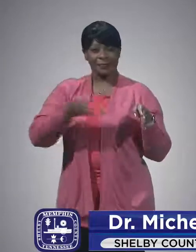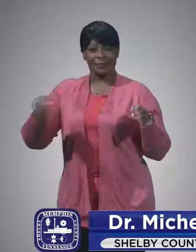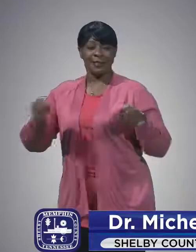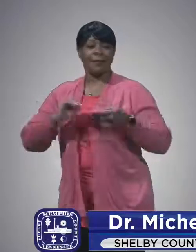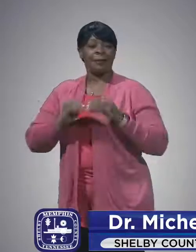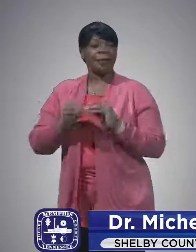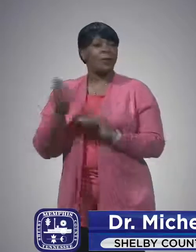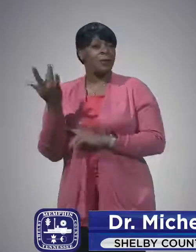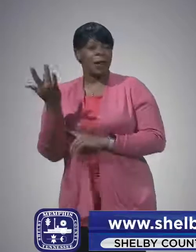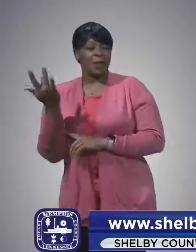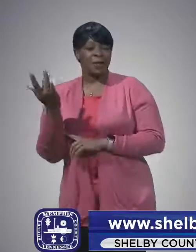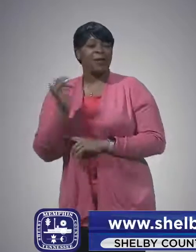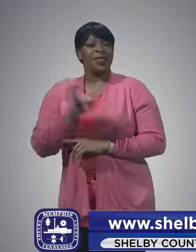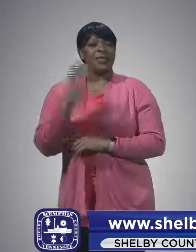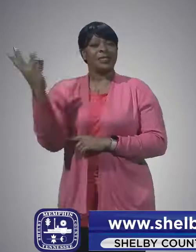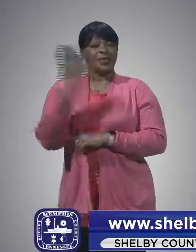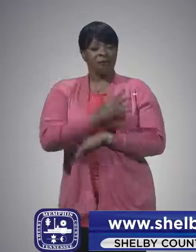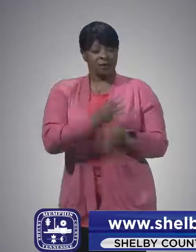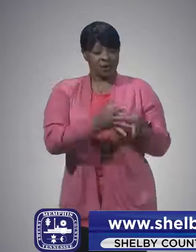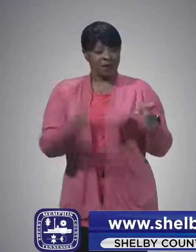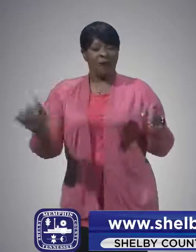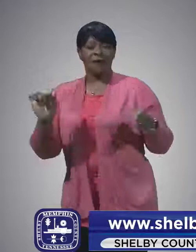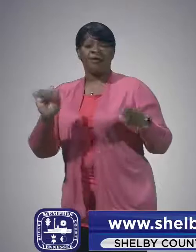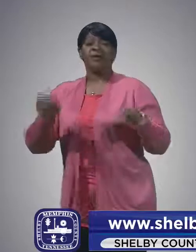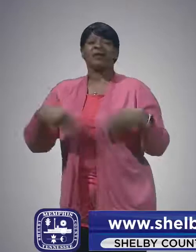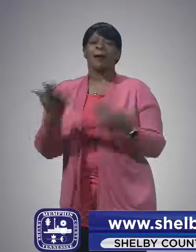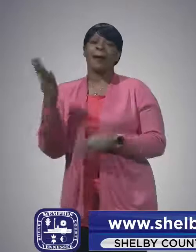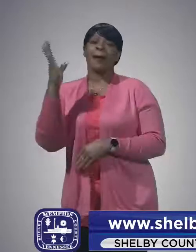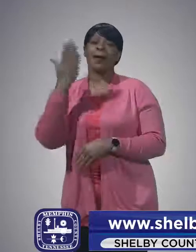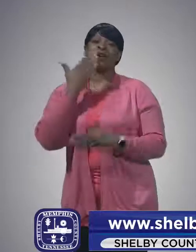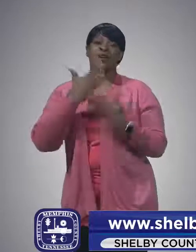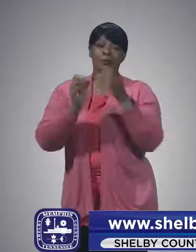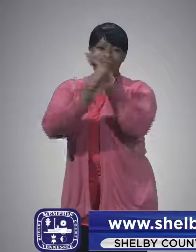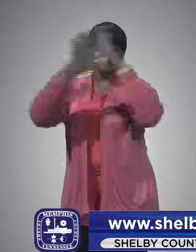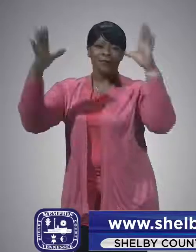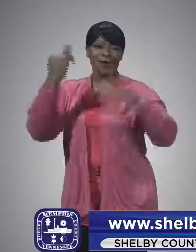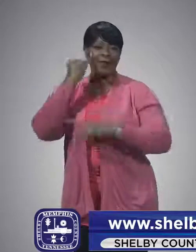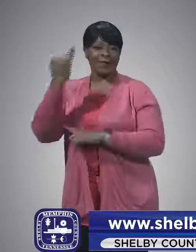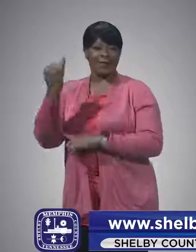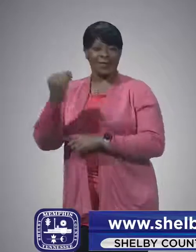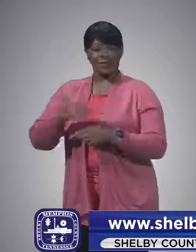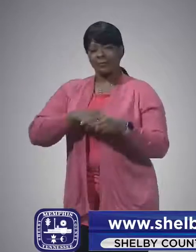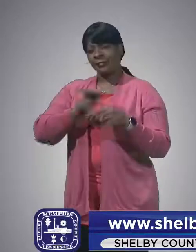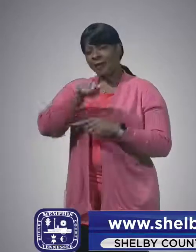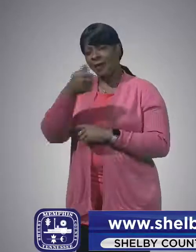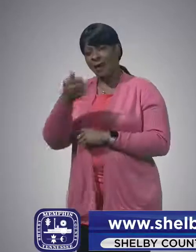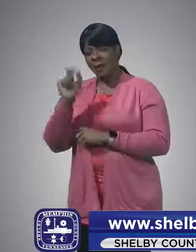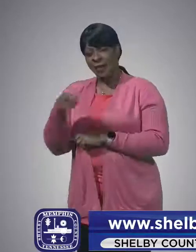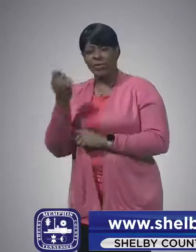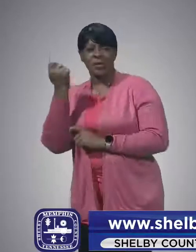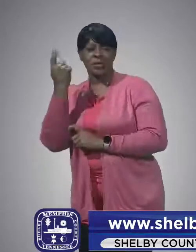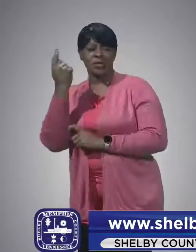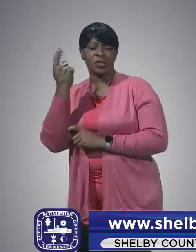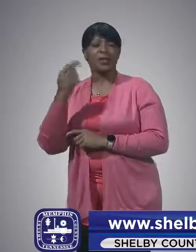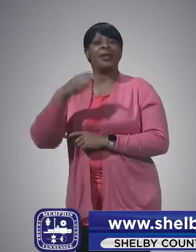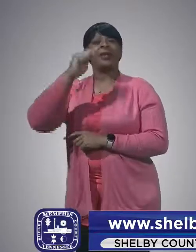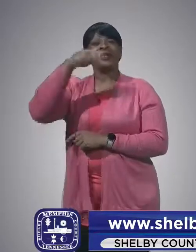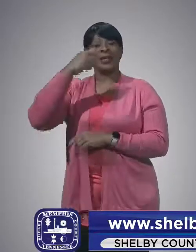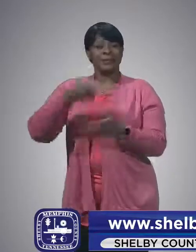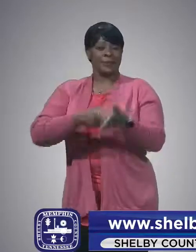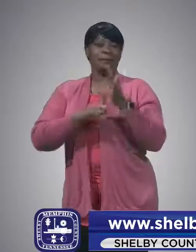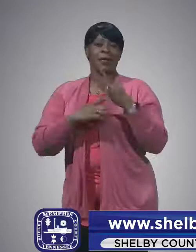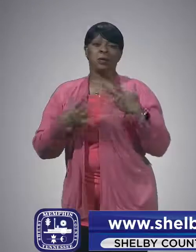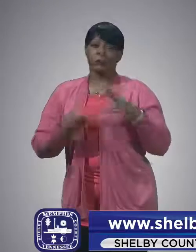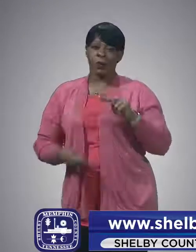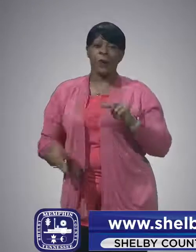number, because the 7-day rolling average gives you a better picture. And the other thing to understand is that testing demand has